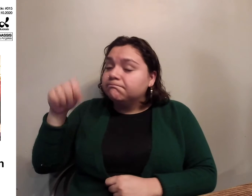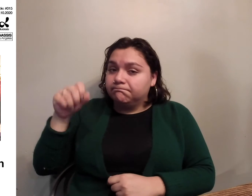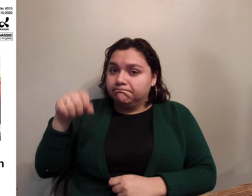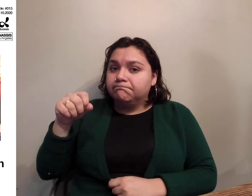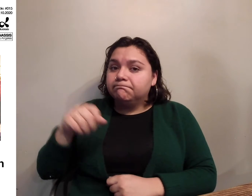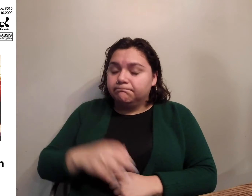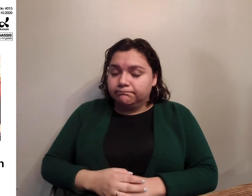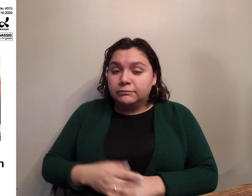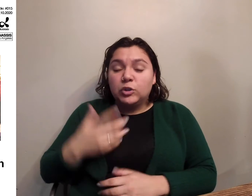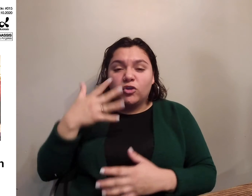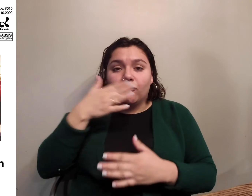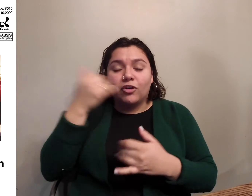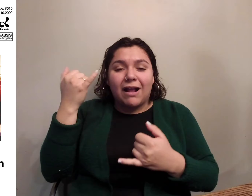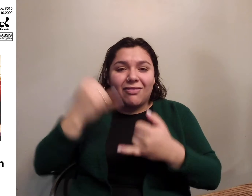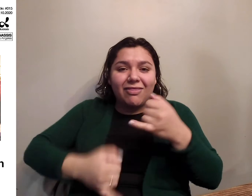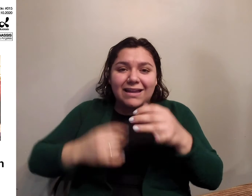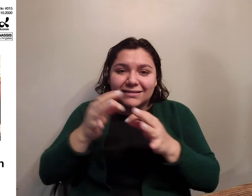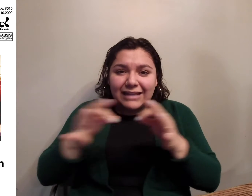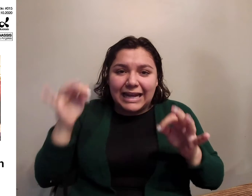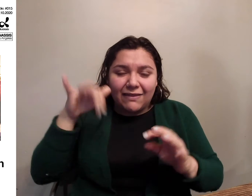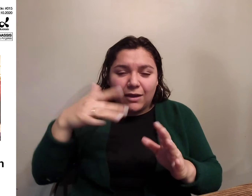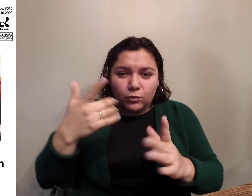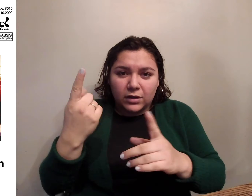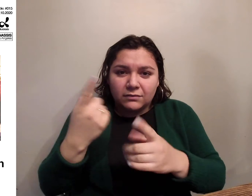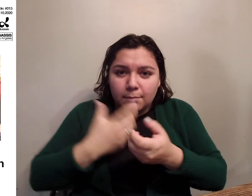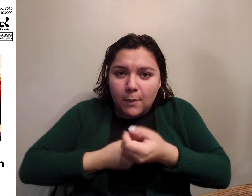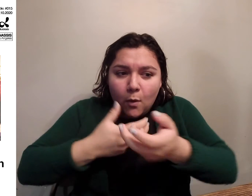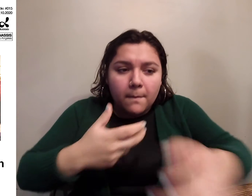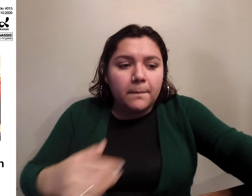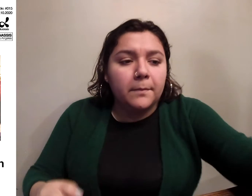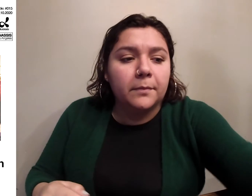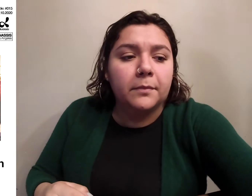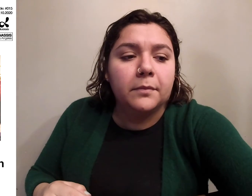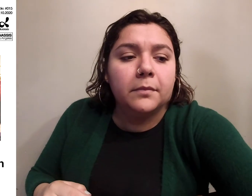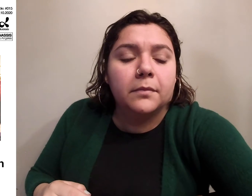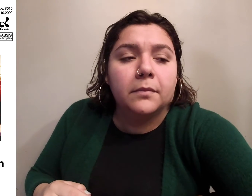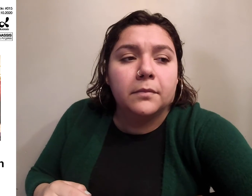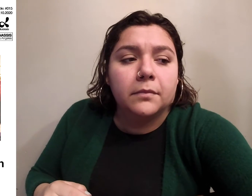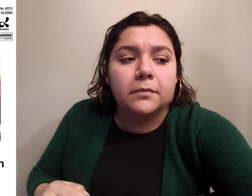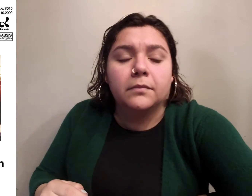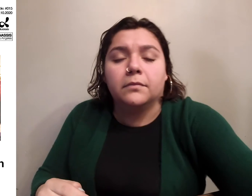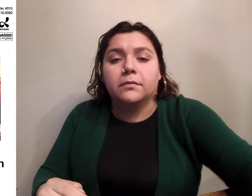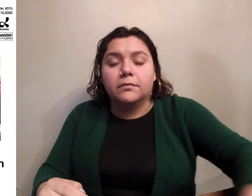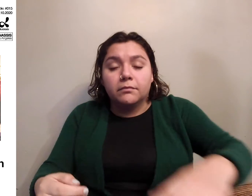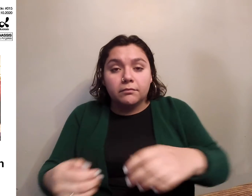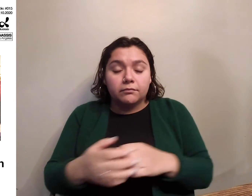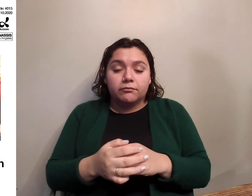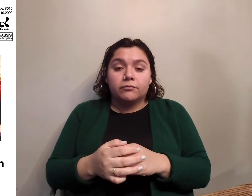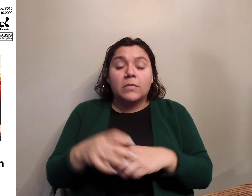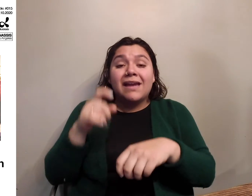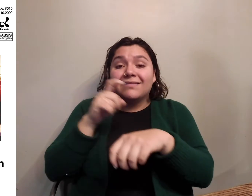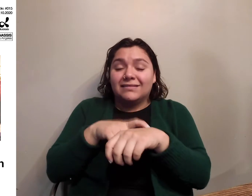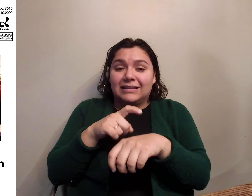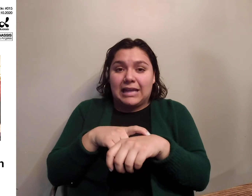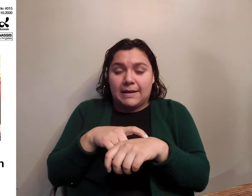You forgot the last line of that Larkin poem. Tell me. Time